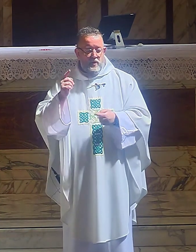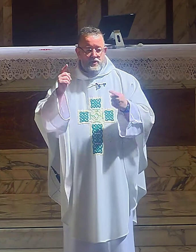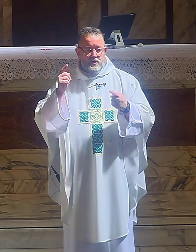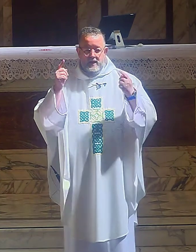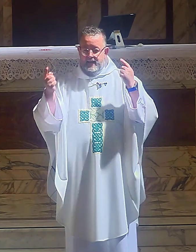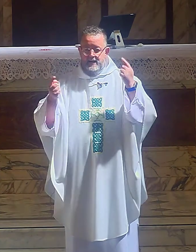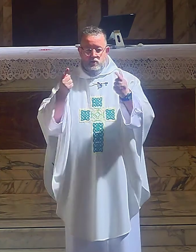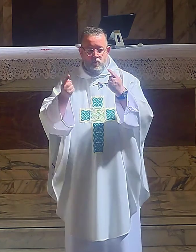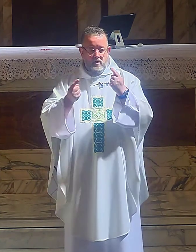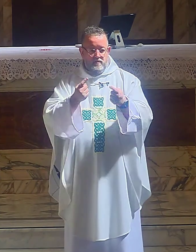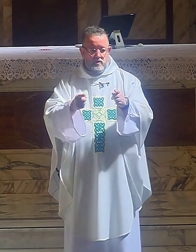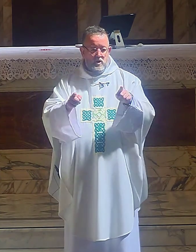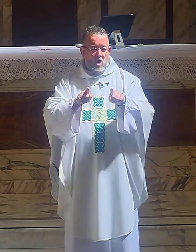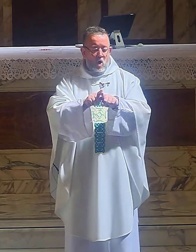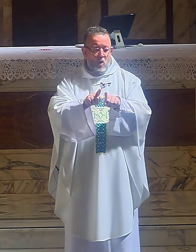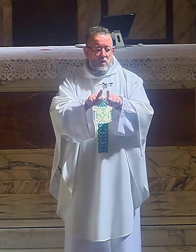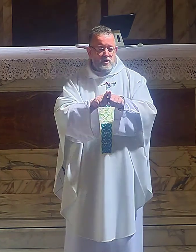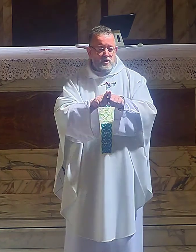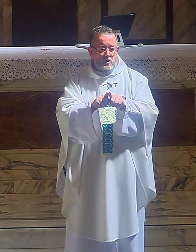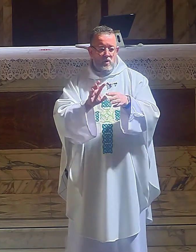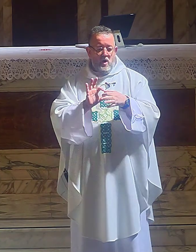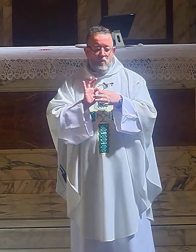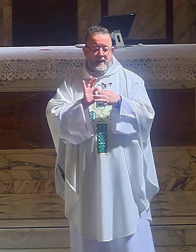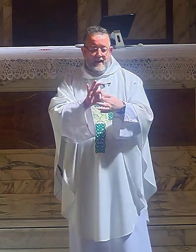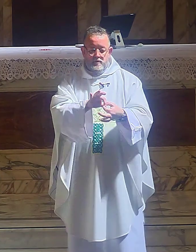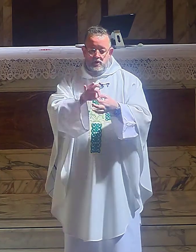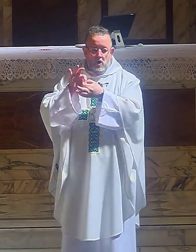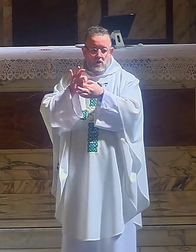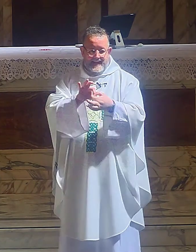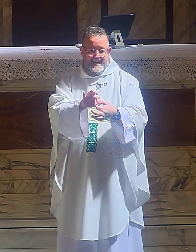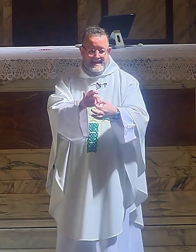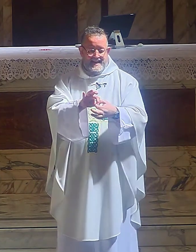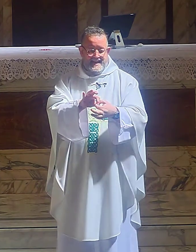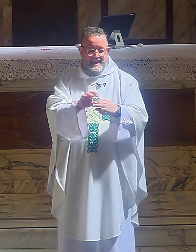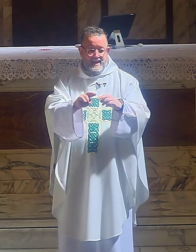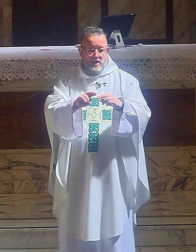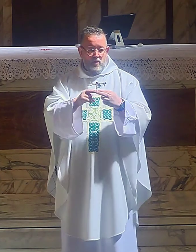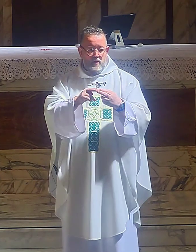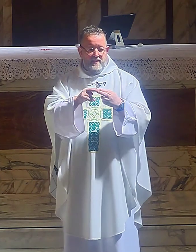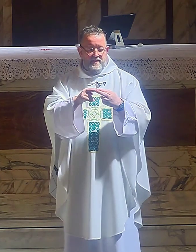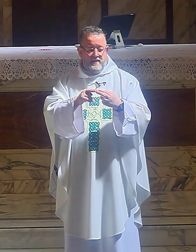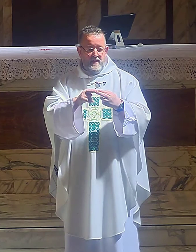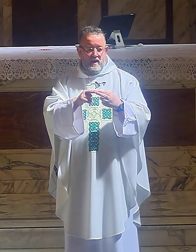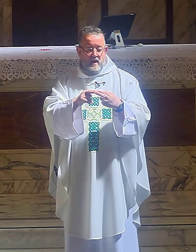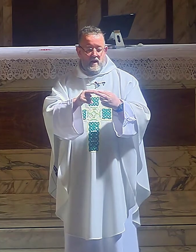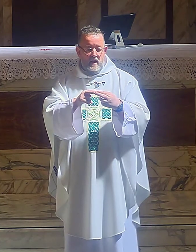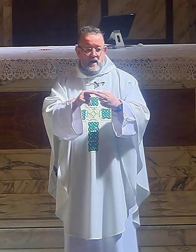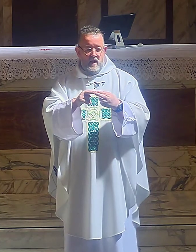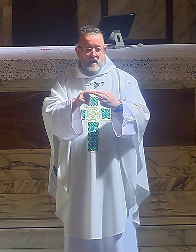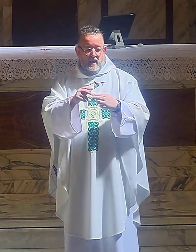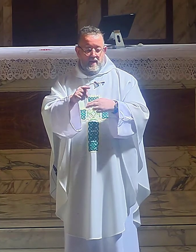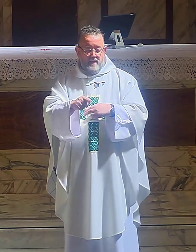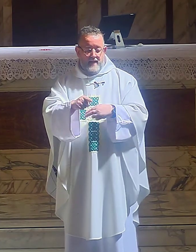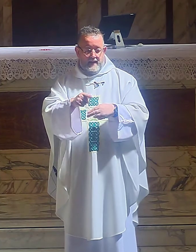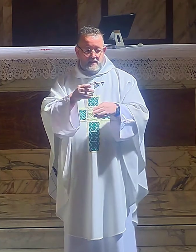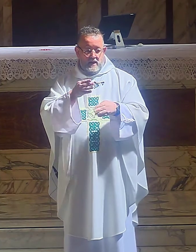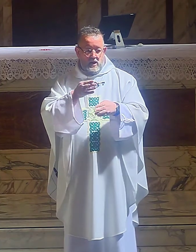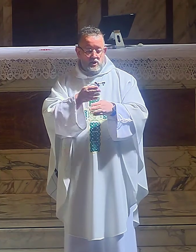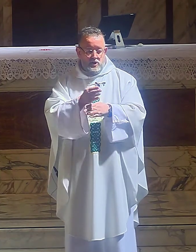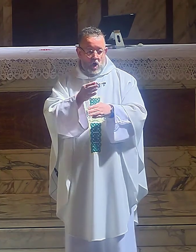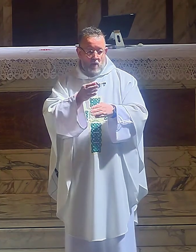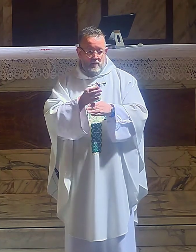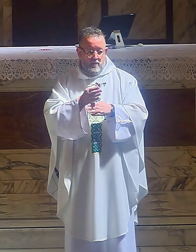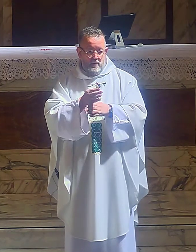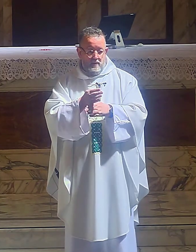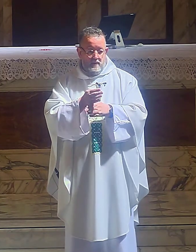But each one of us also, we have to join in with that